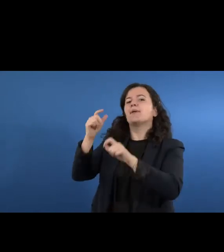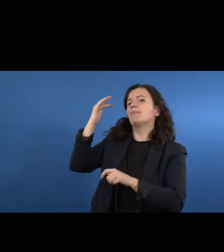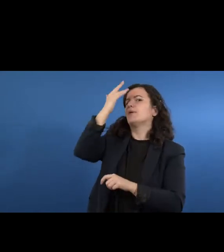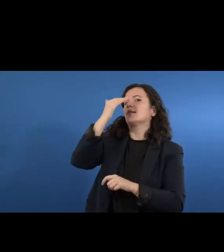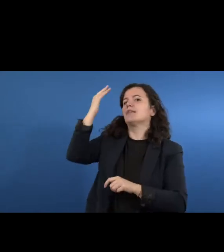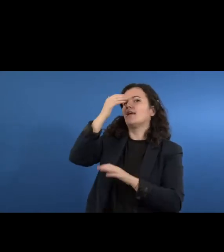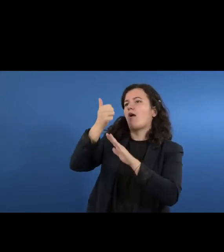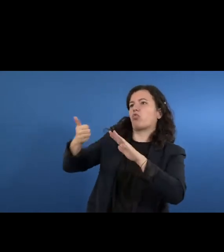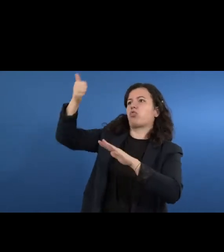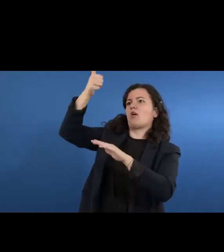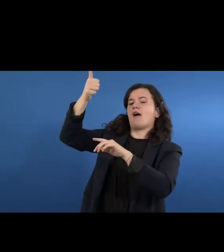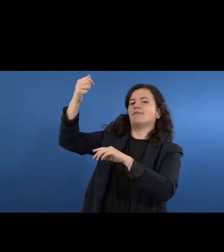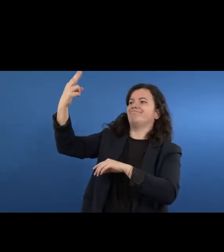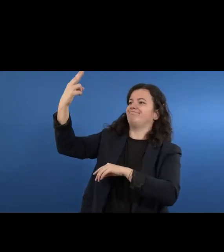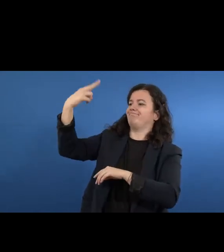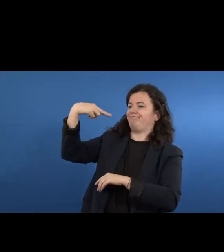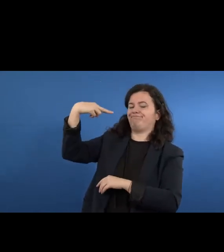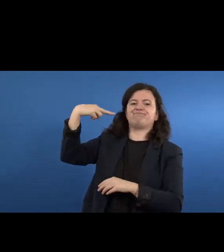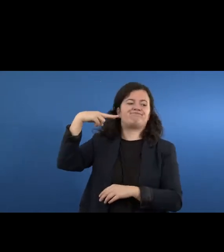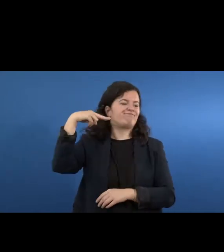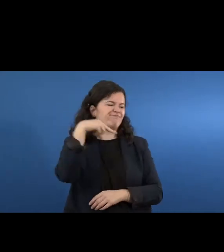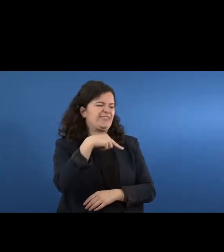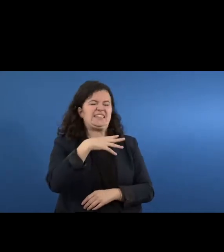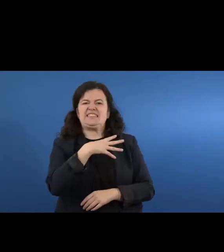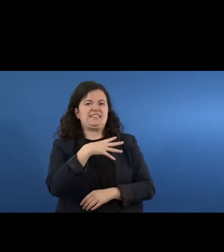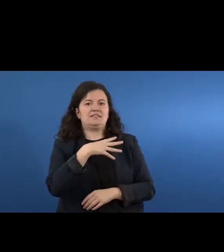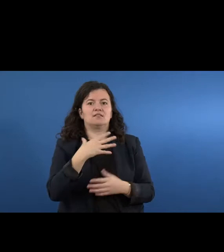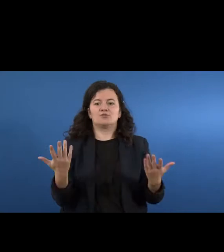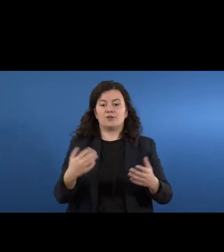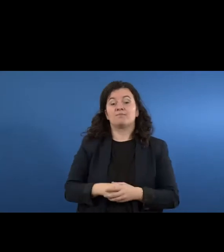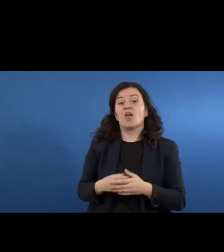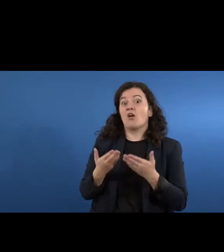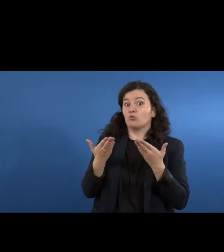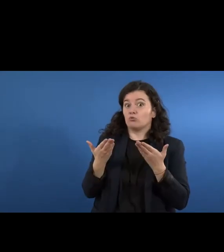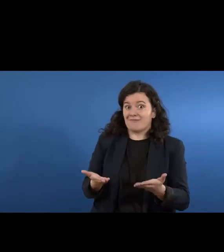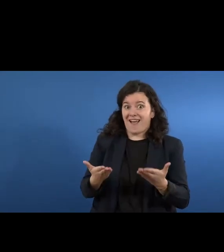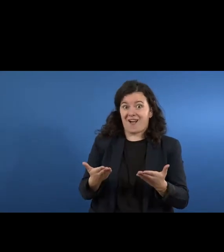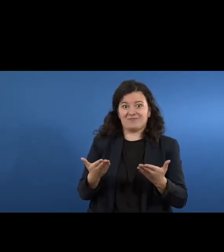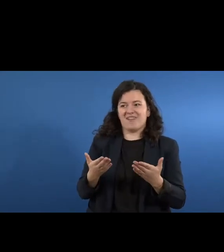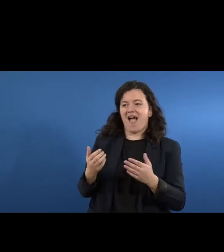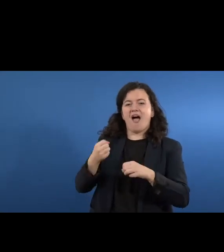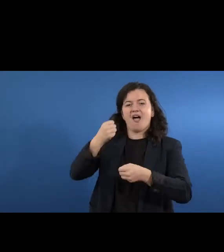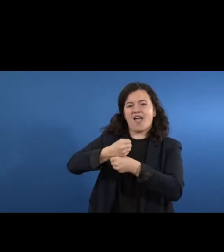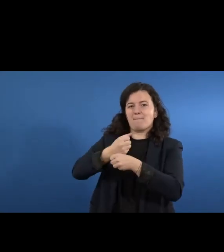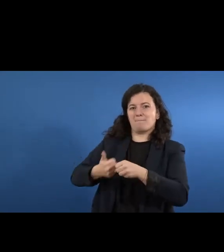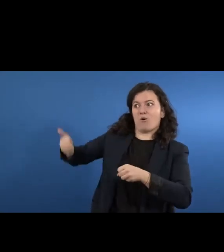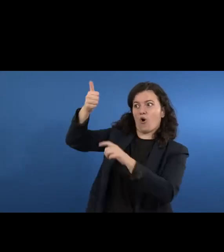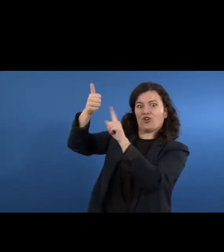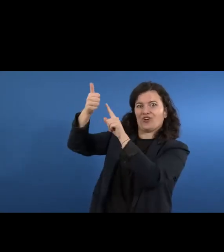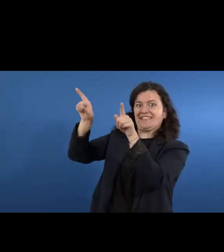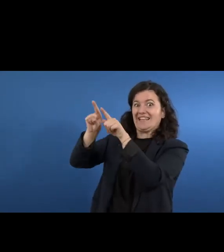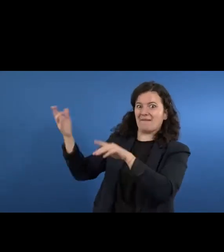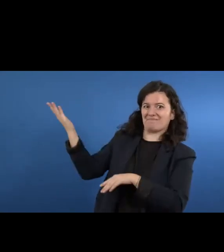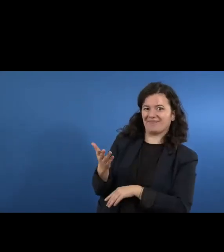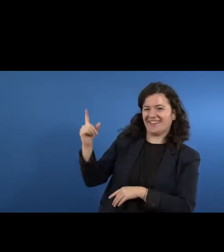employers. So good, we have an employer with us today. Can maybe also say a few words about that. The